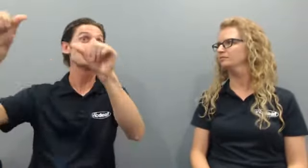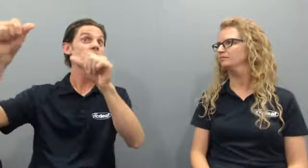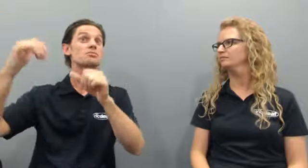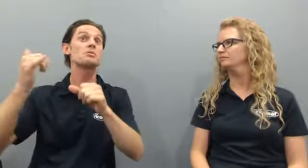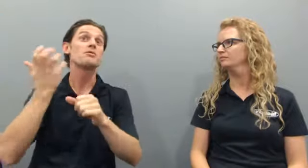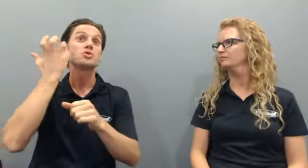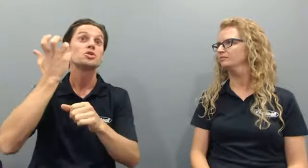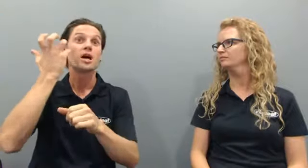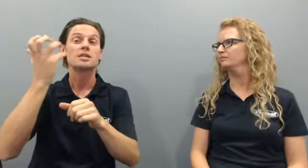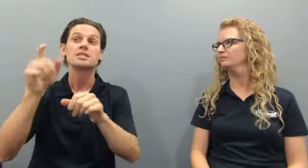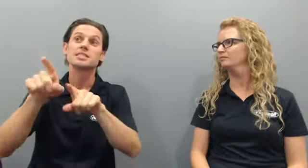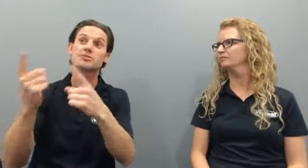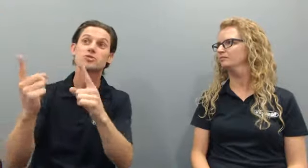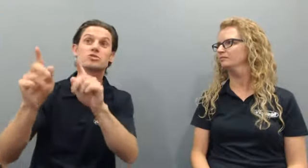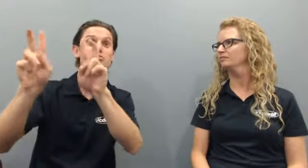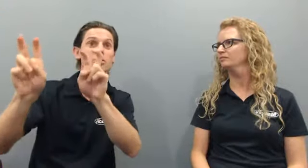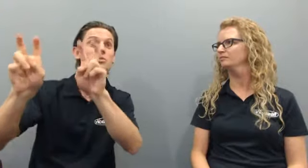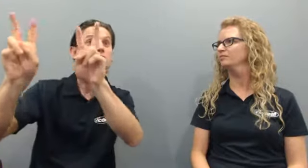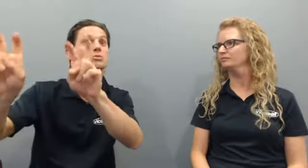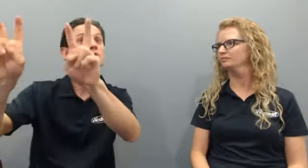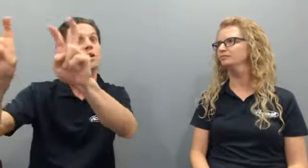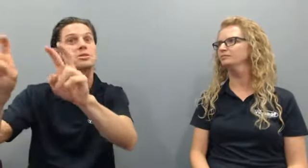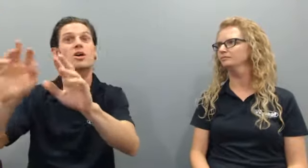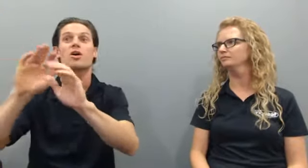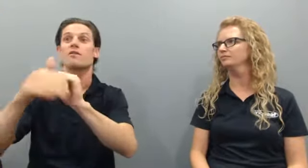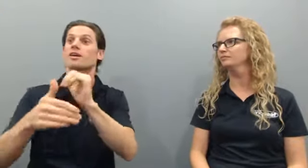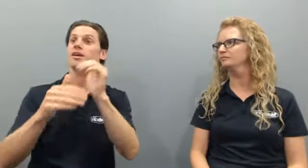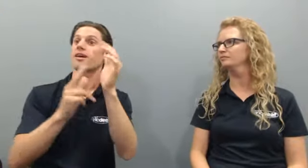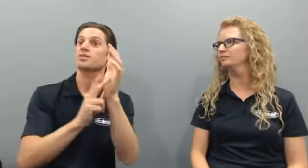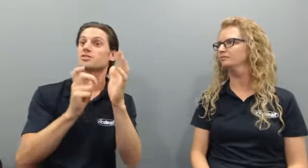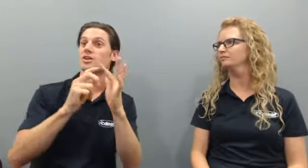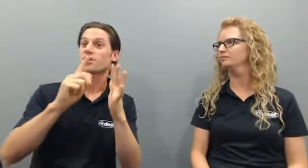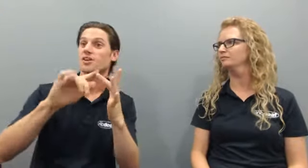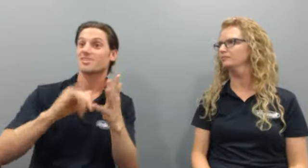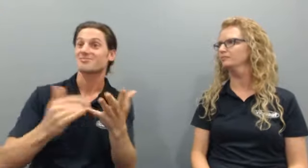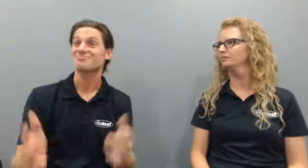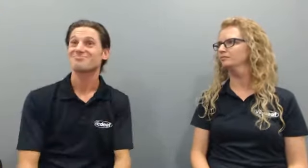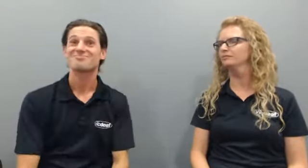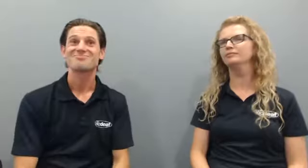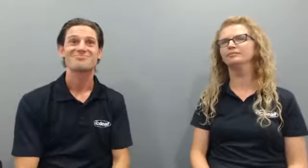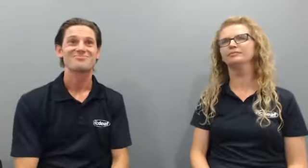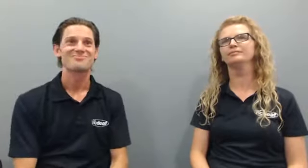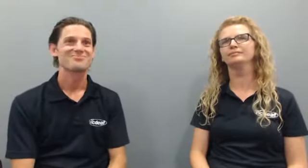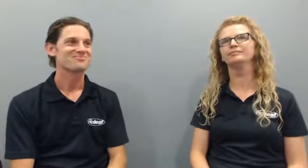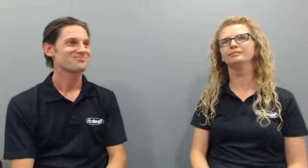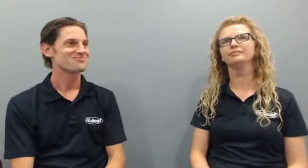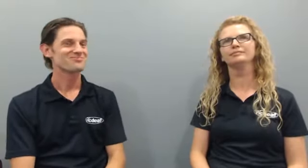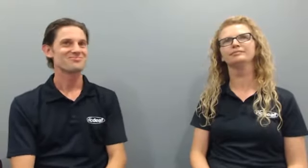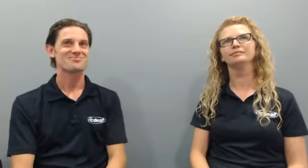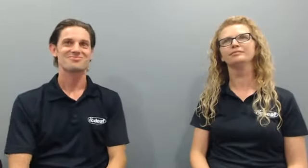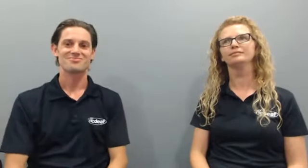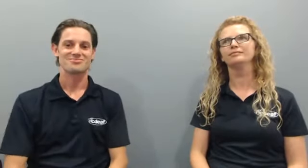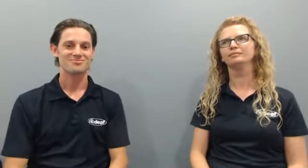If it's successful, tonight's session, we may do future sessions on different topics. We may do other